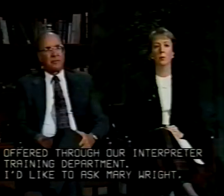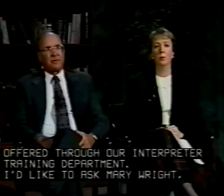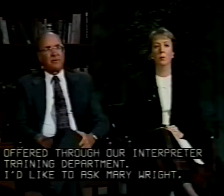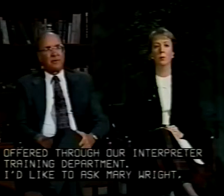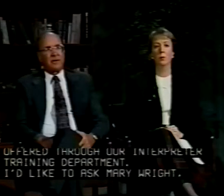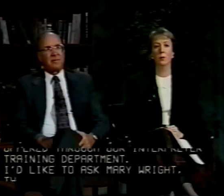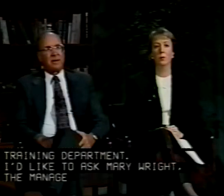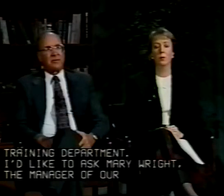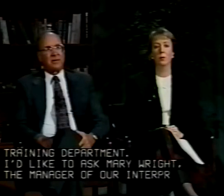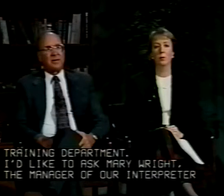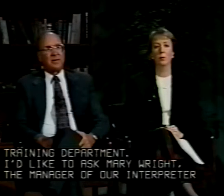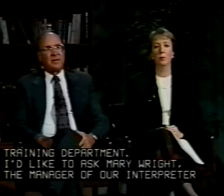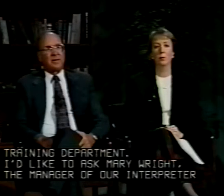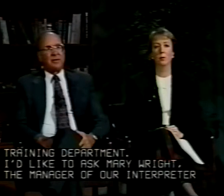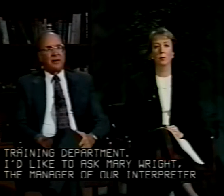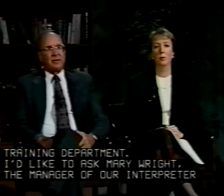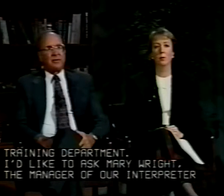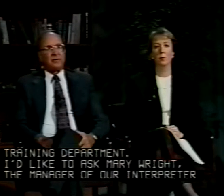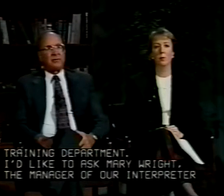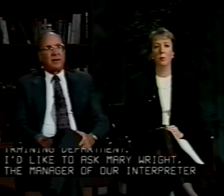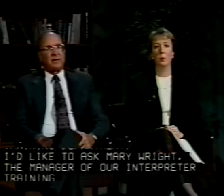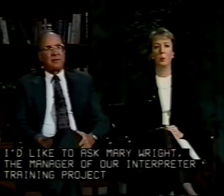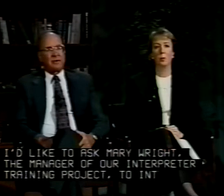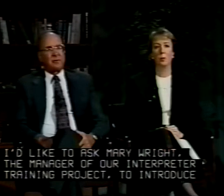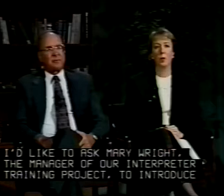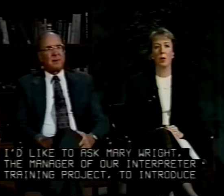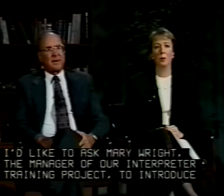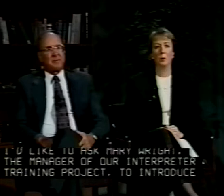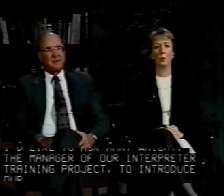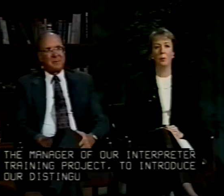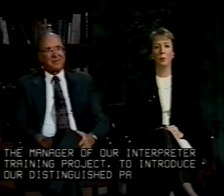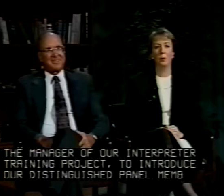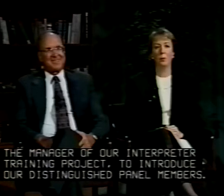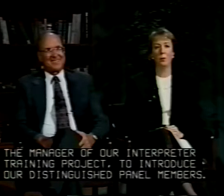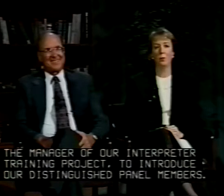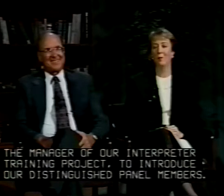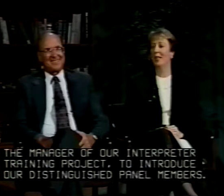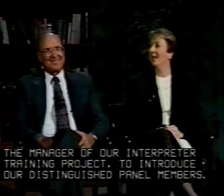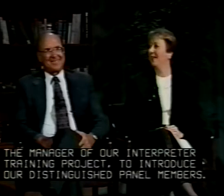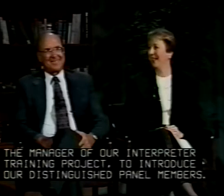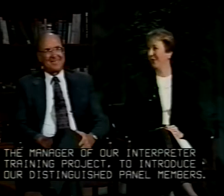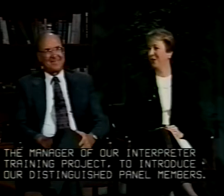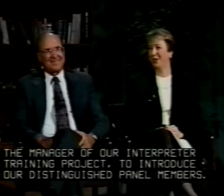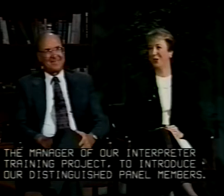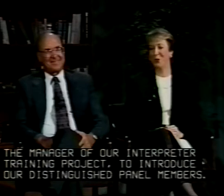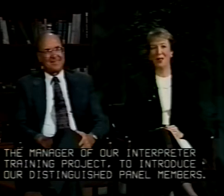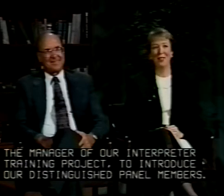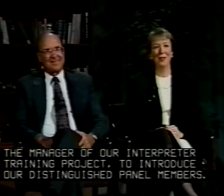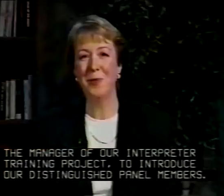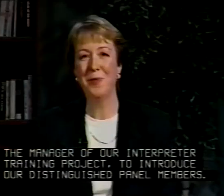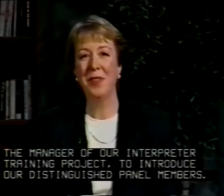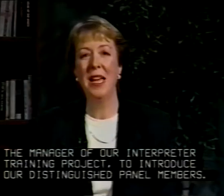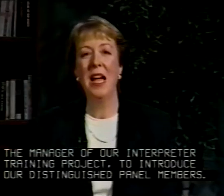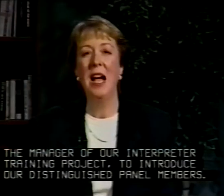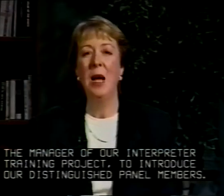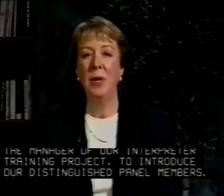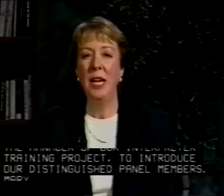interpreter training project, to introduce our distinguished panel members. Thank you, Dr. Swalick. On behalf